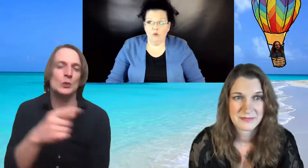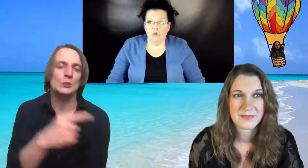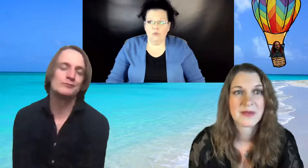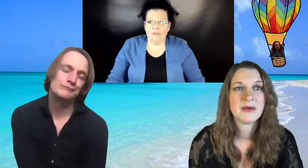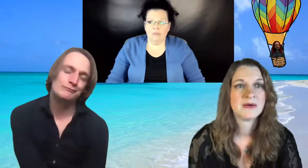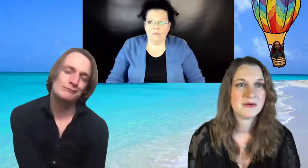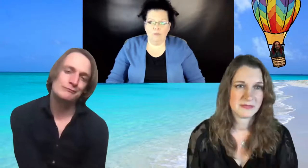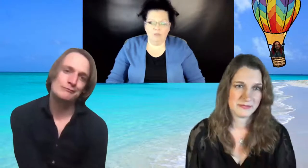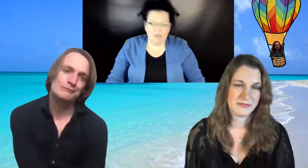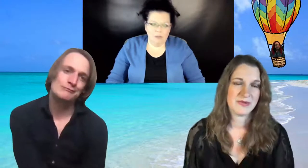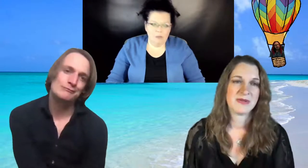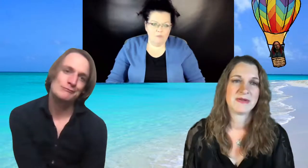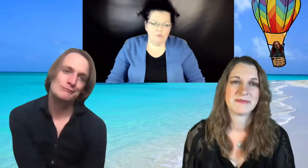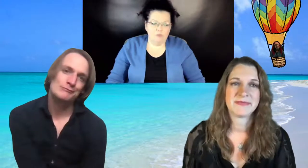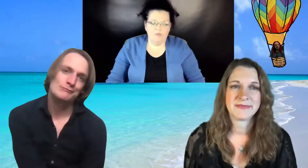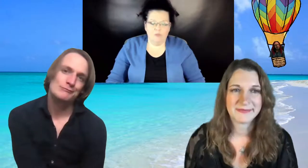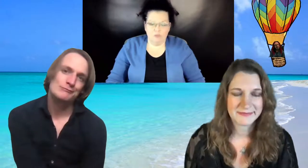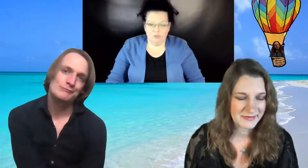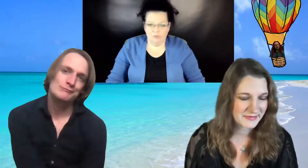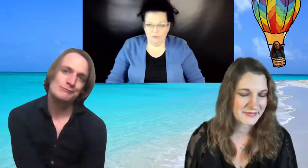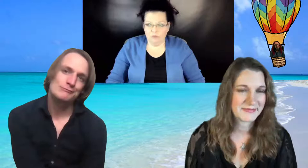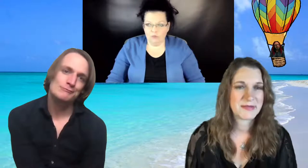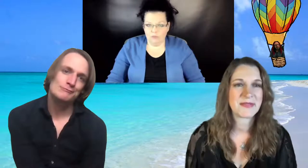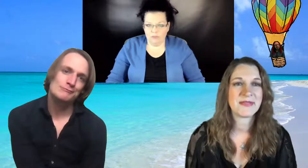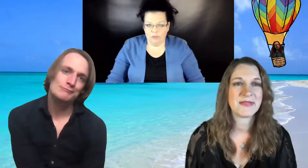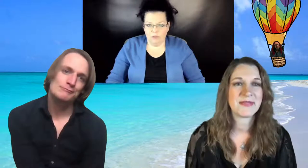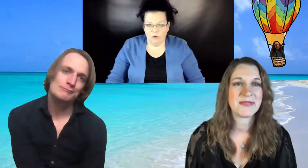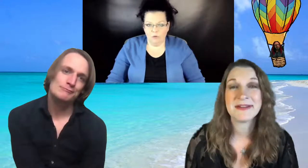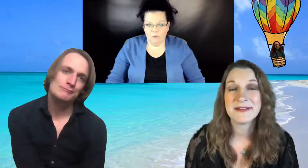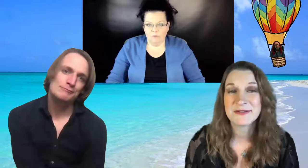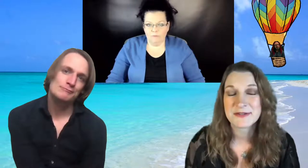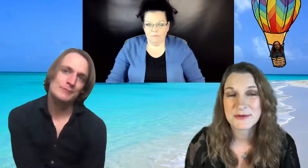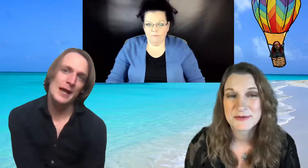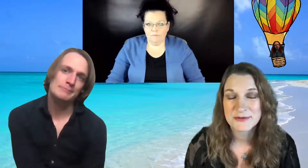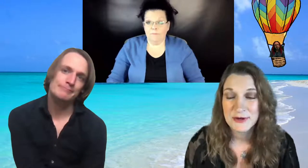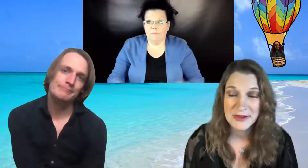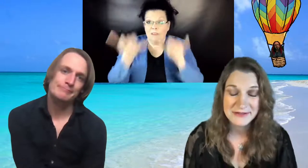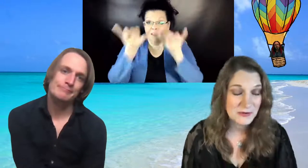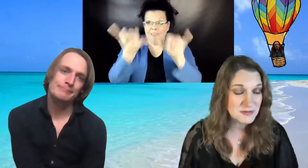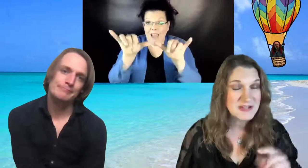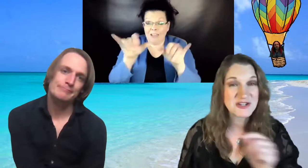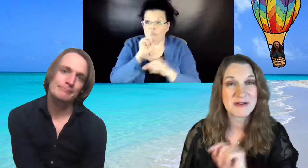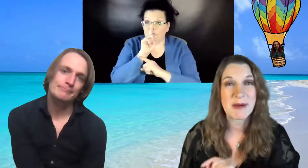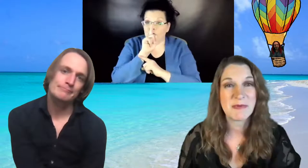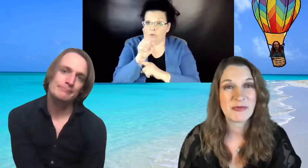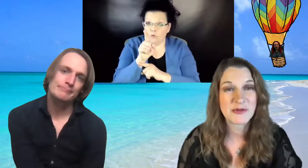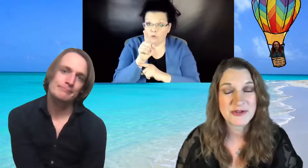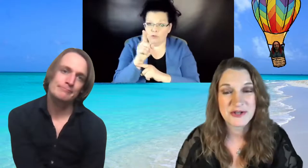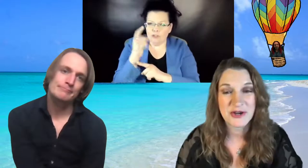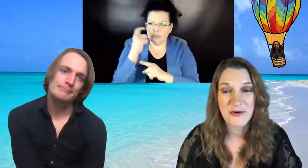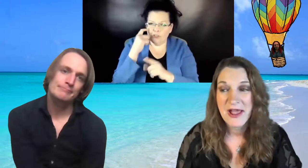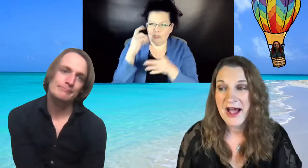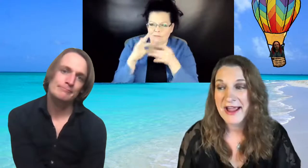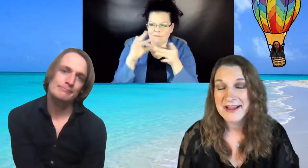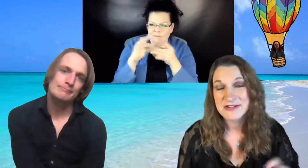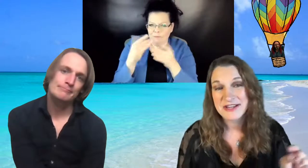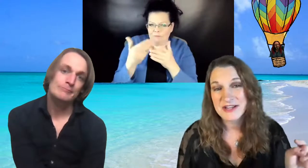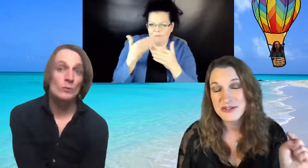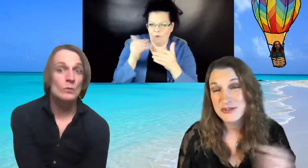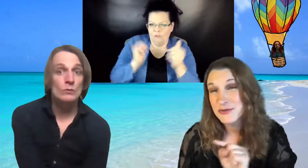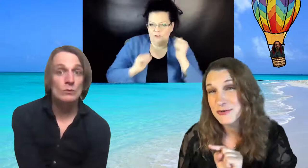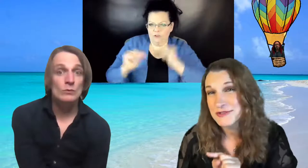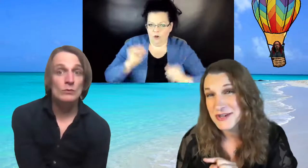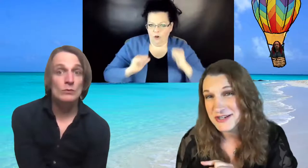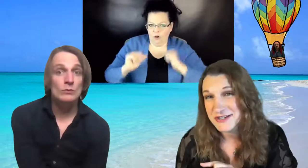You know that something will then come up for you eventually in the future with that door. That is so true. As I was mentioning right before the show, I actually